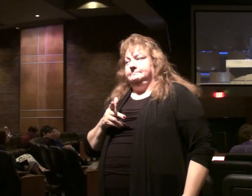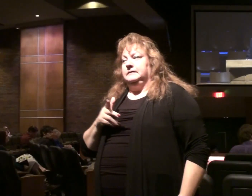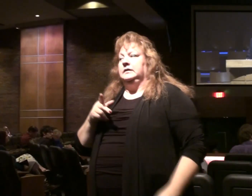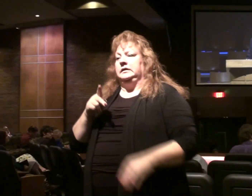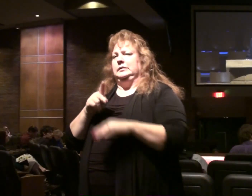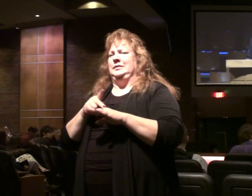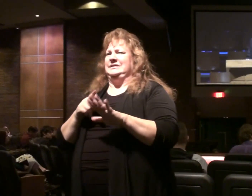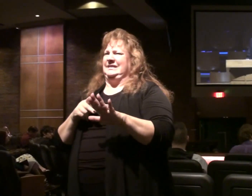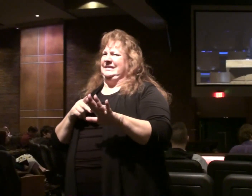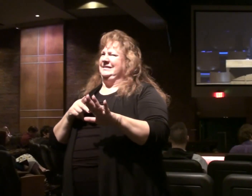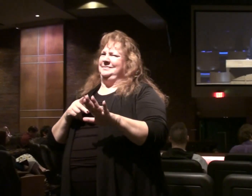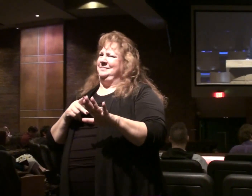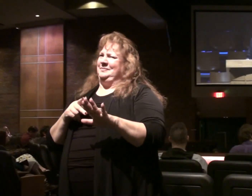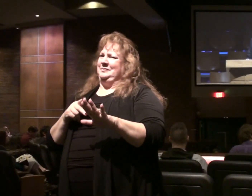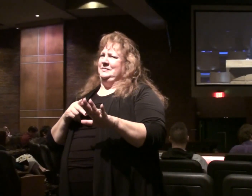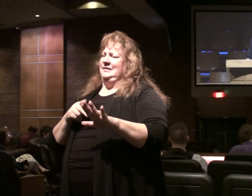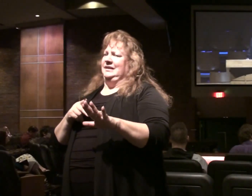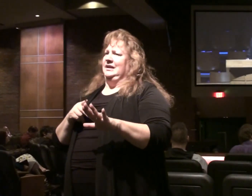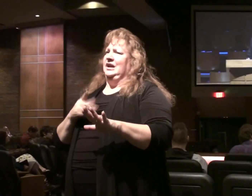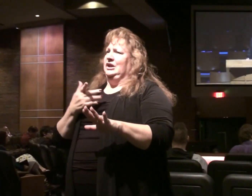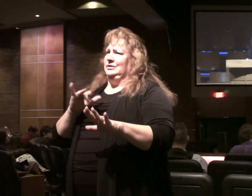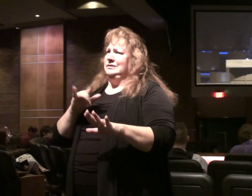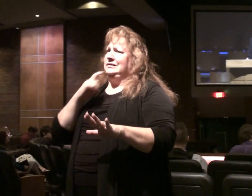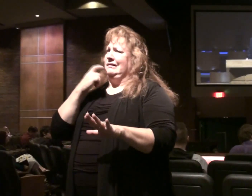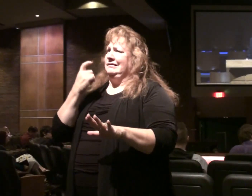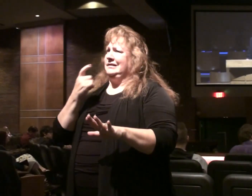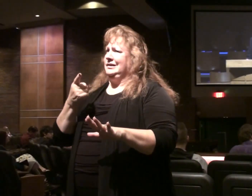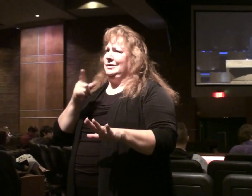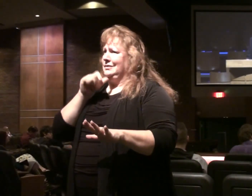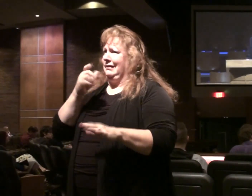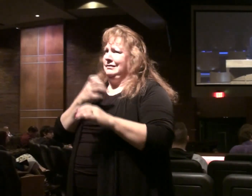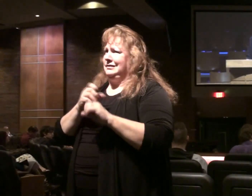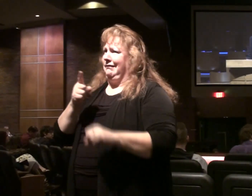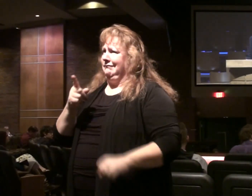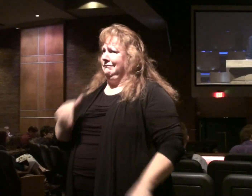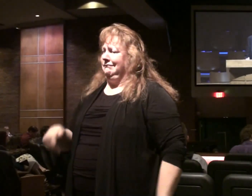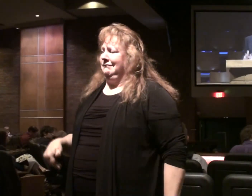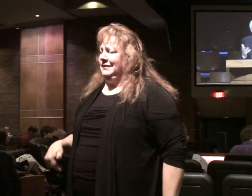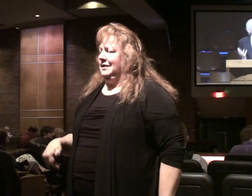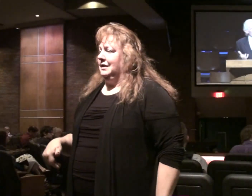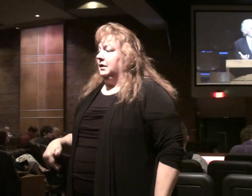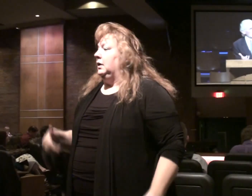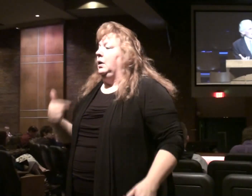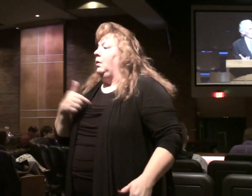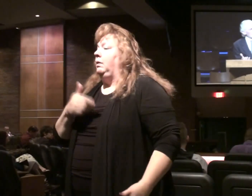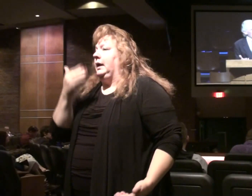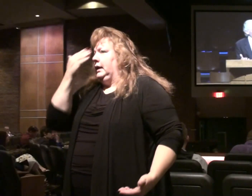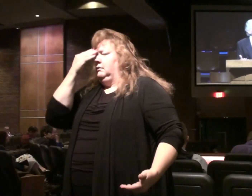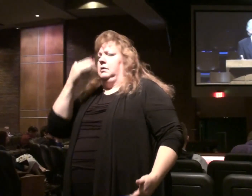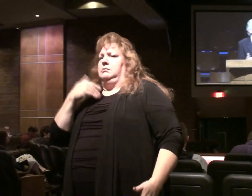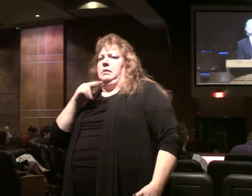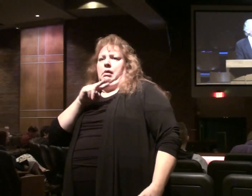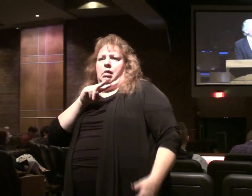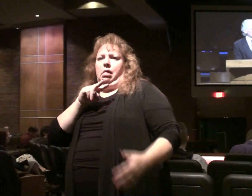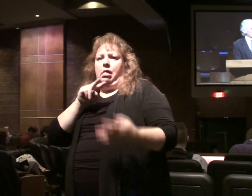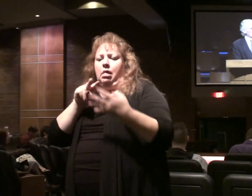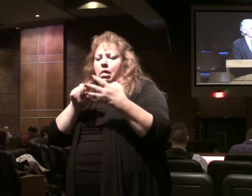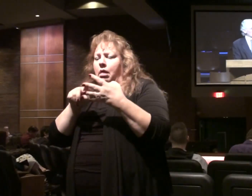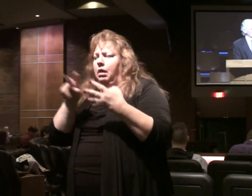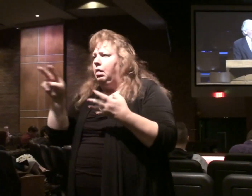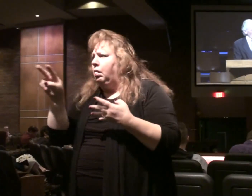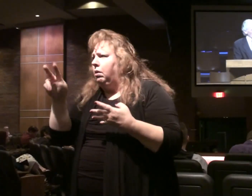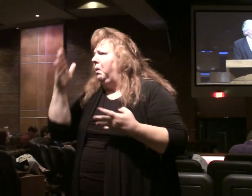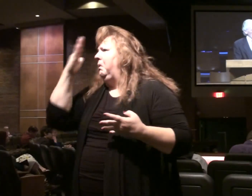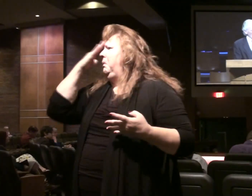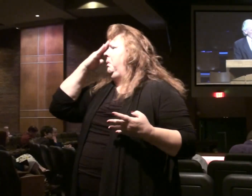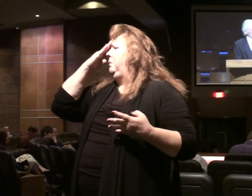Peter will later say, I think you're still in the bond of iniquity. You've never been saved. We can't tell. So I can't tell here.